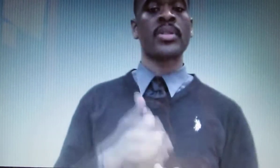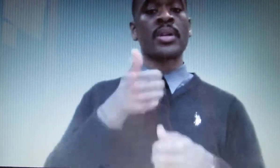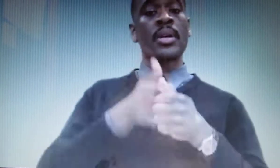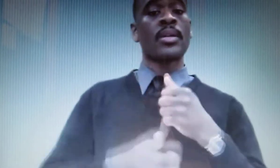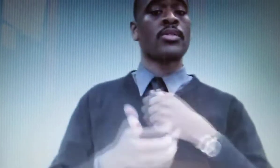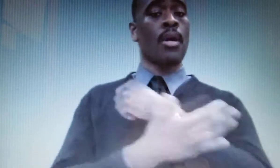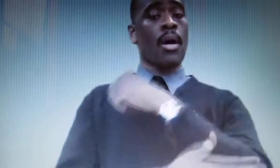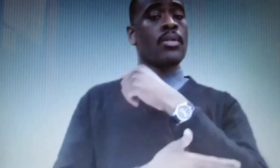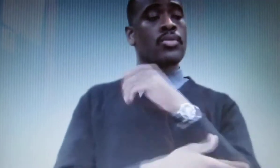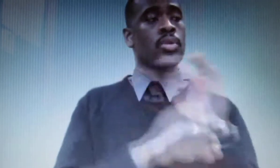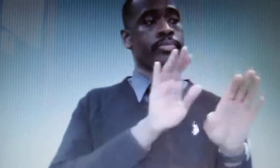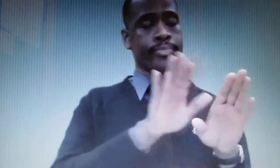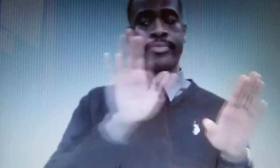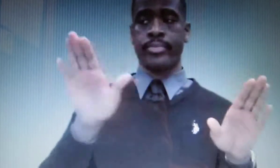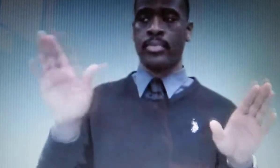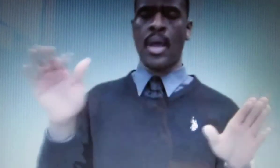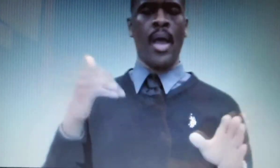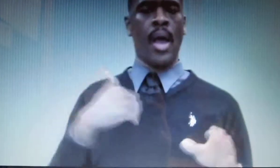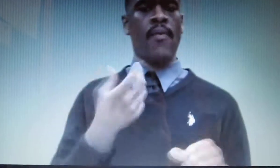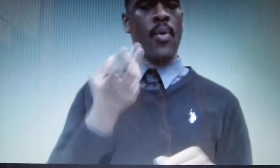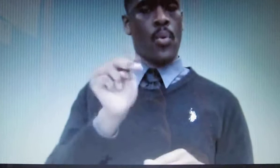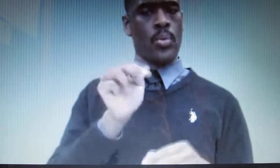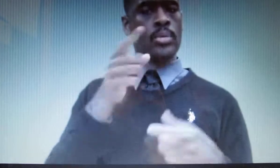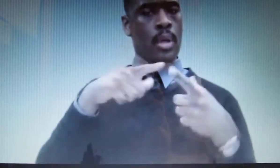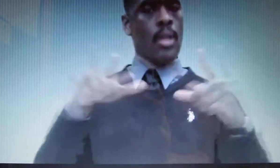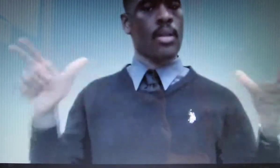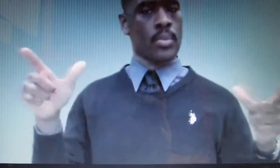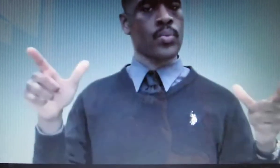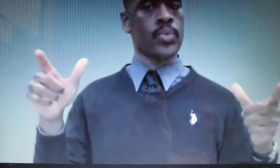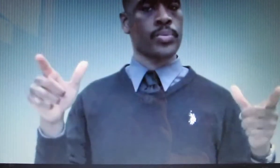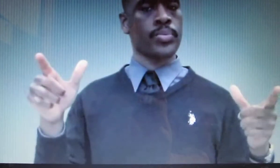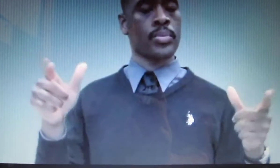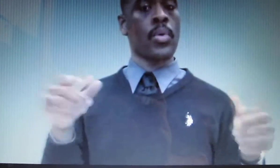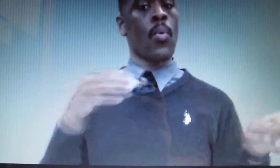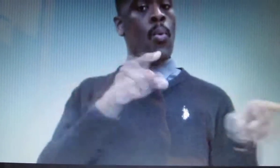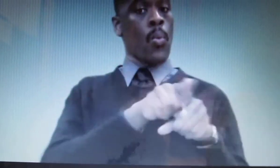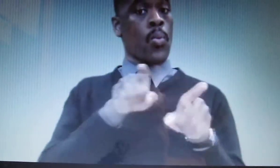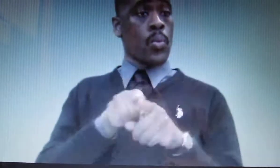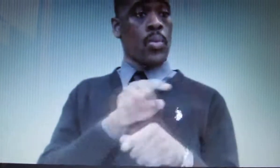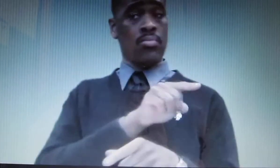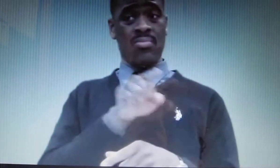out that they're not. Now, each country has its own sign language.